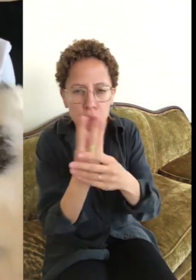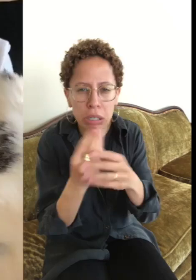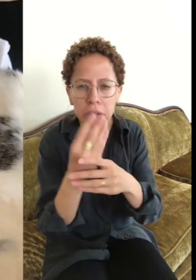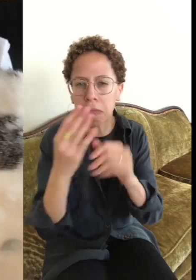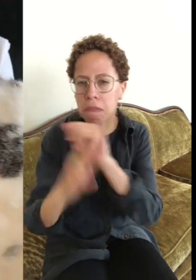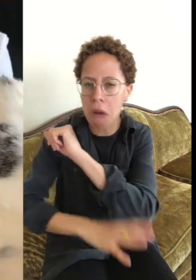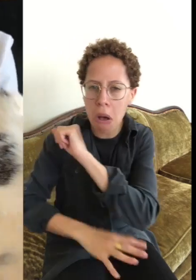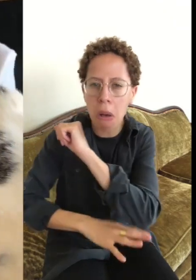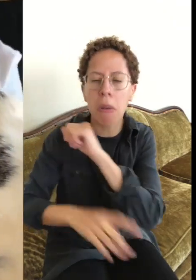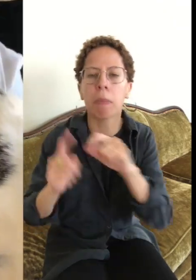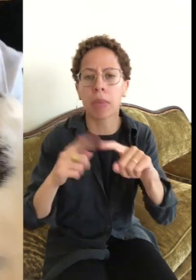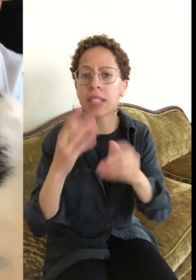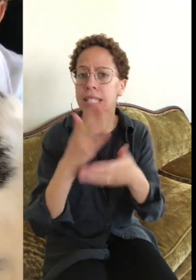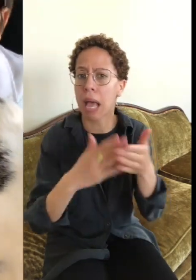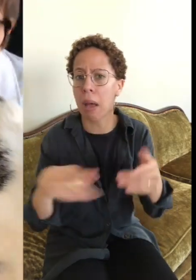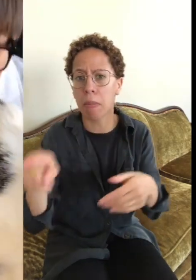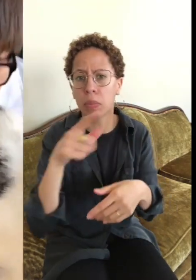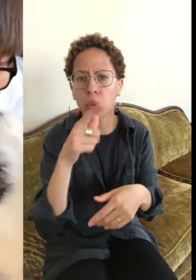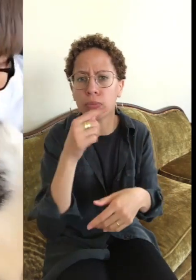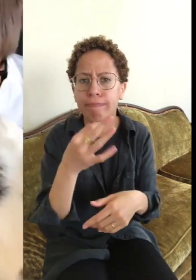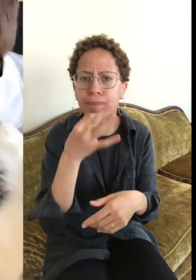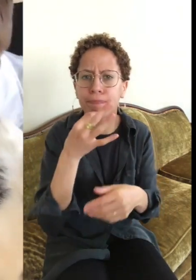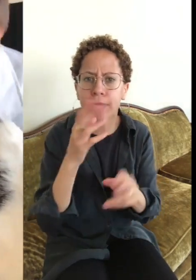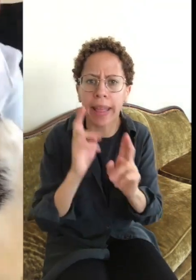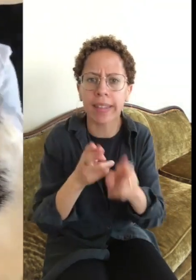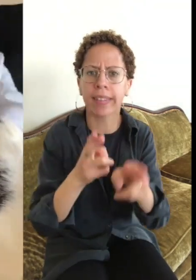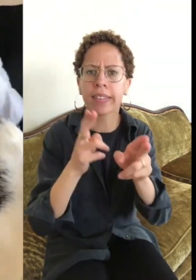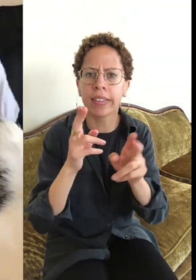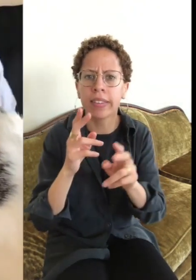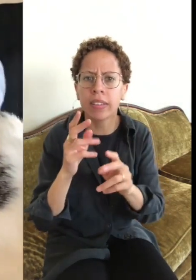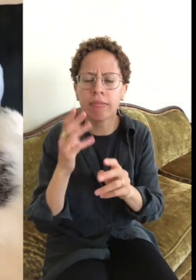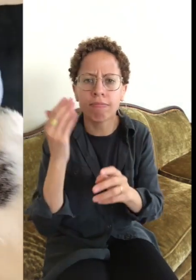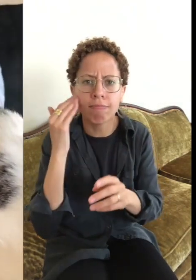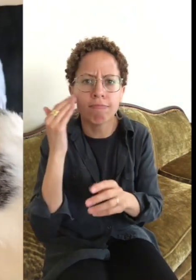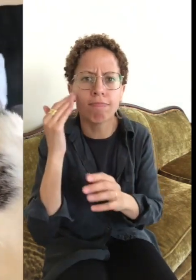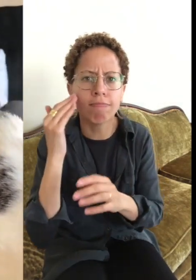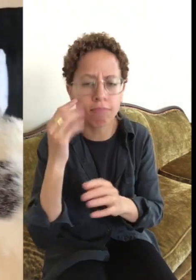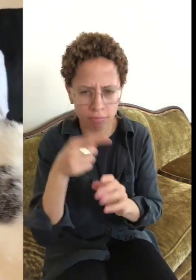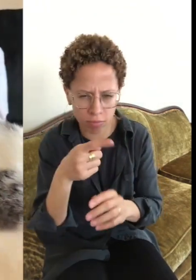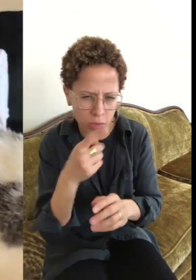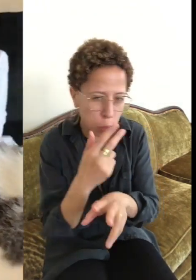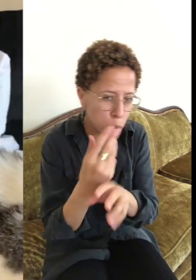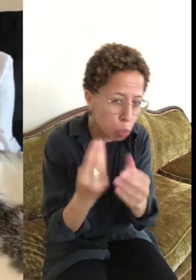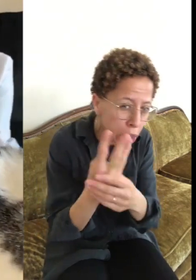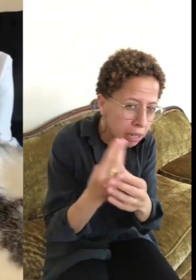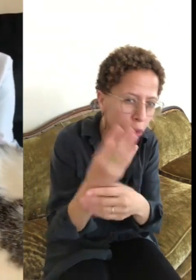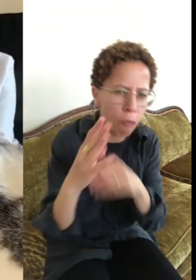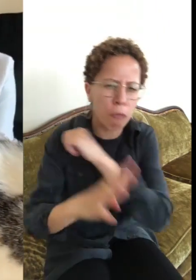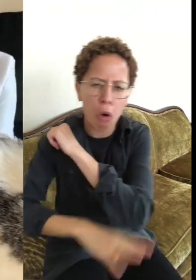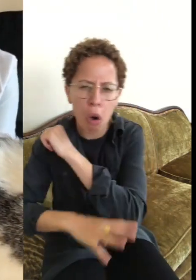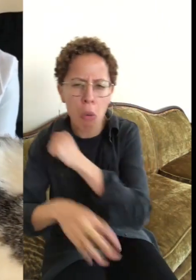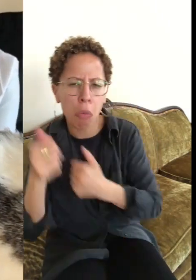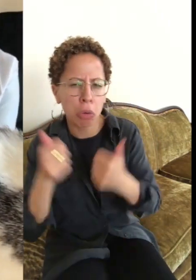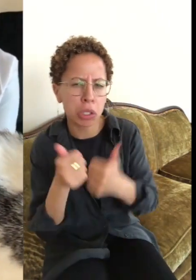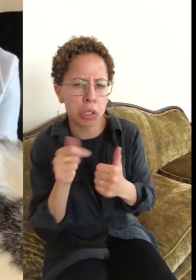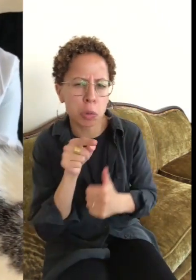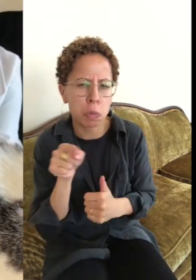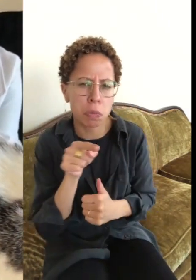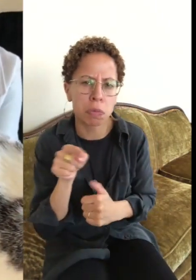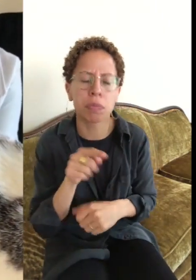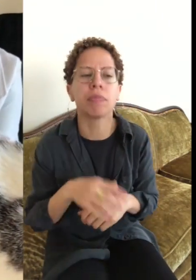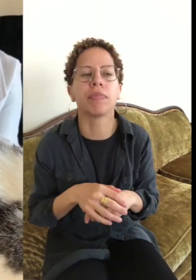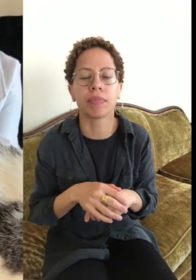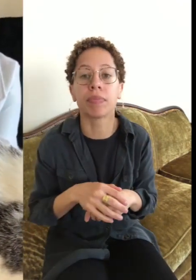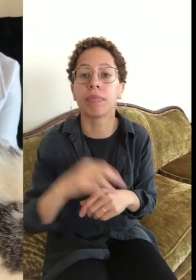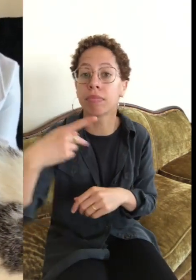trappers out there who know if this is a spring rabbit or a fall rabbit. I bet there is. Parker commented that a physical